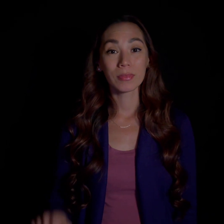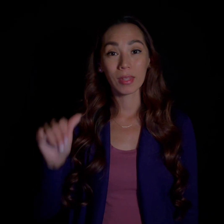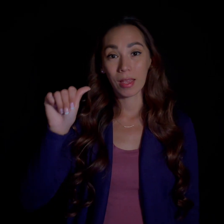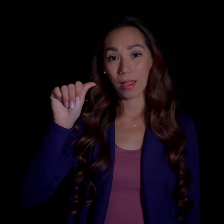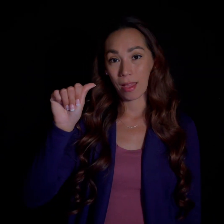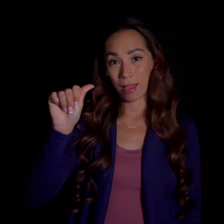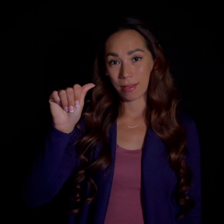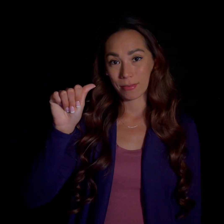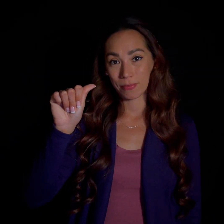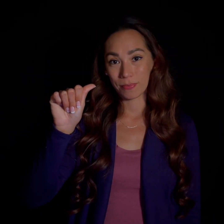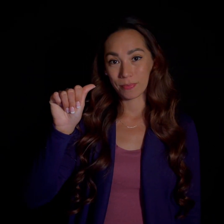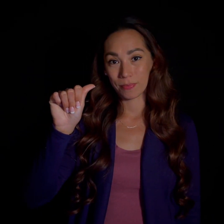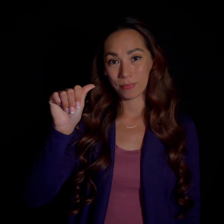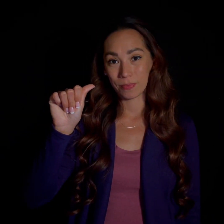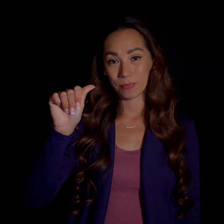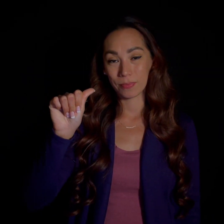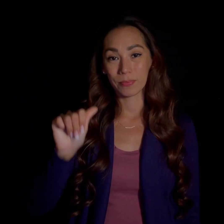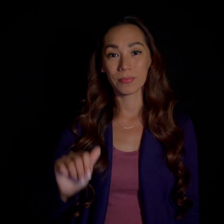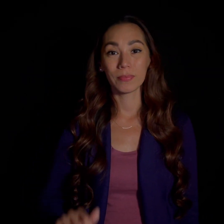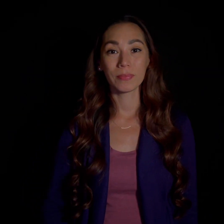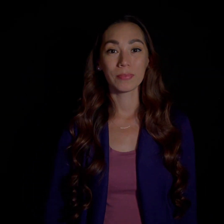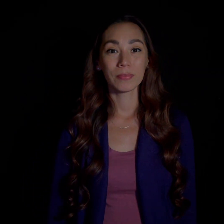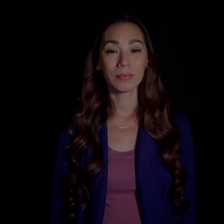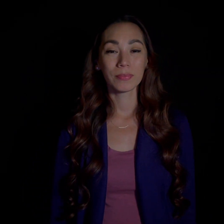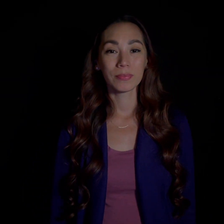together. A,